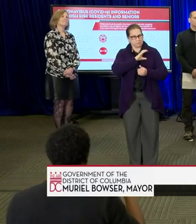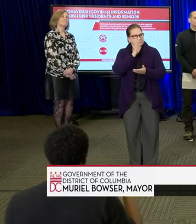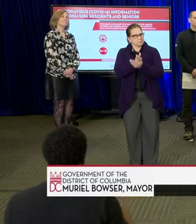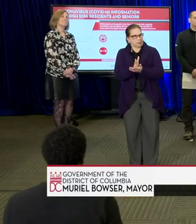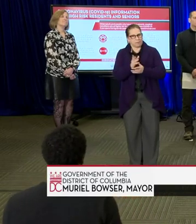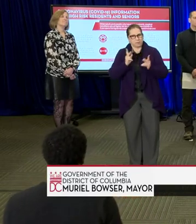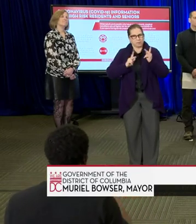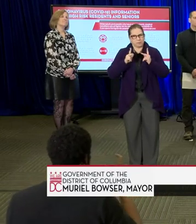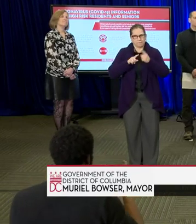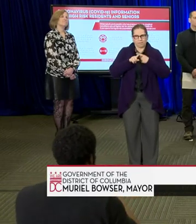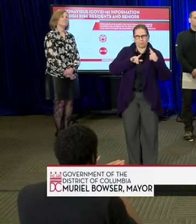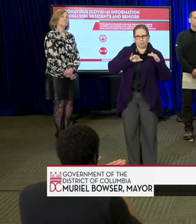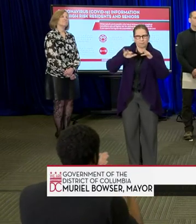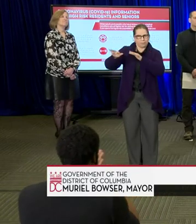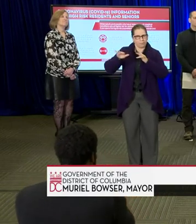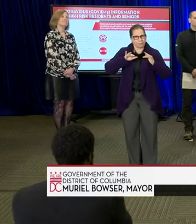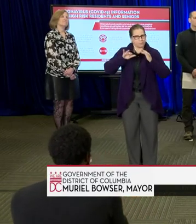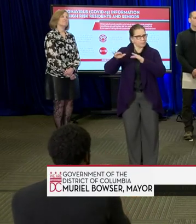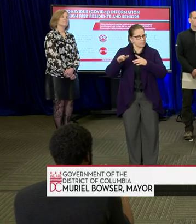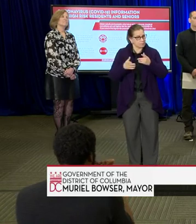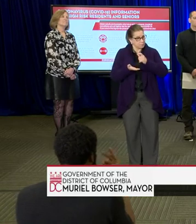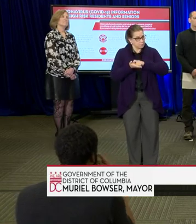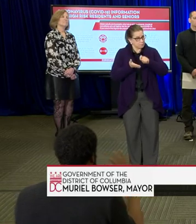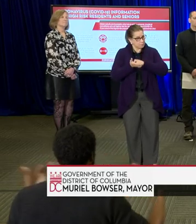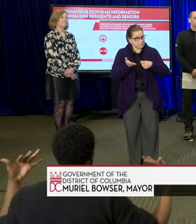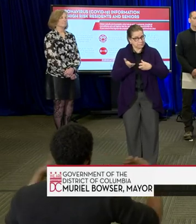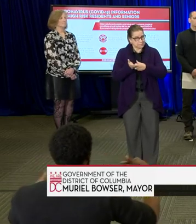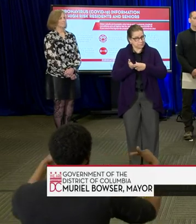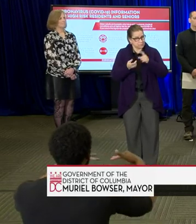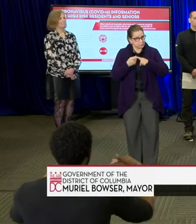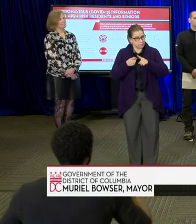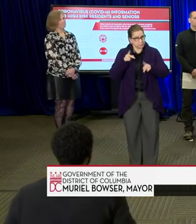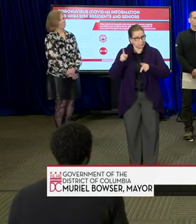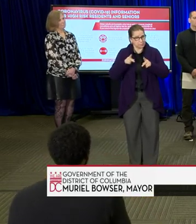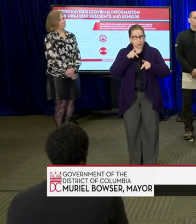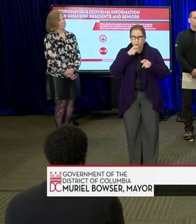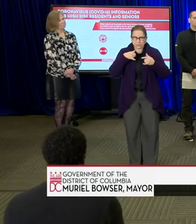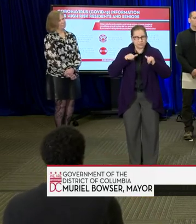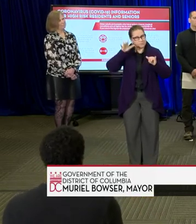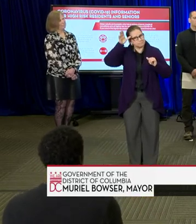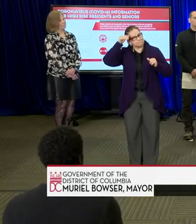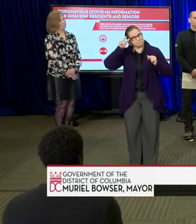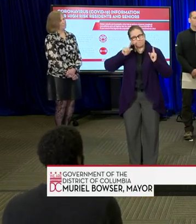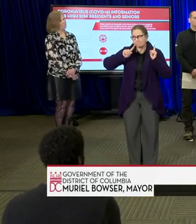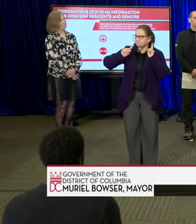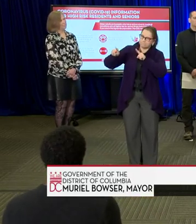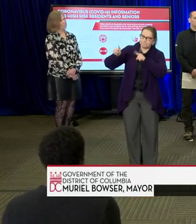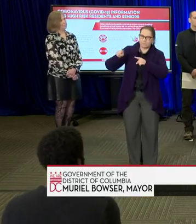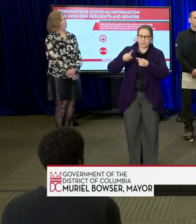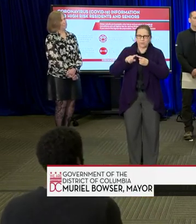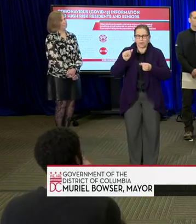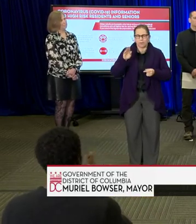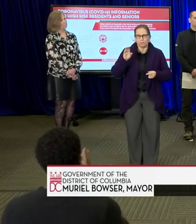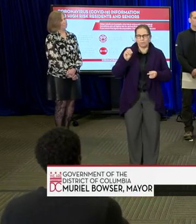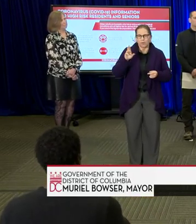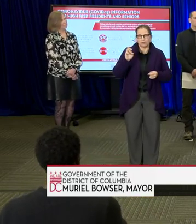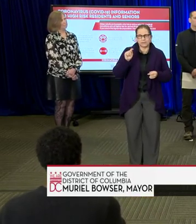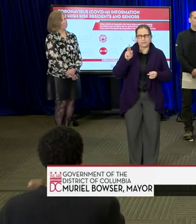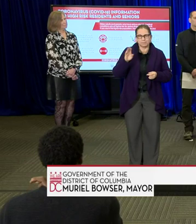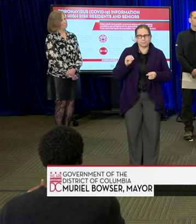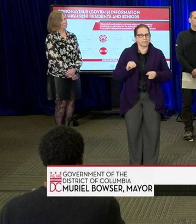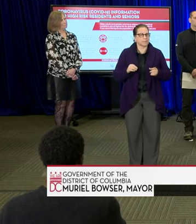if they see big crowds of people? We're going to direct not just the police and the National Guard, but our